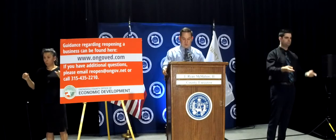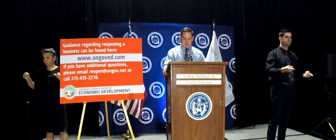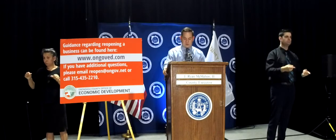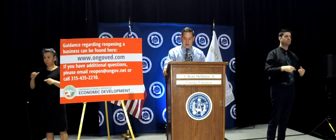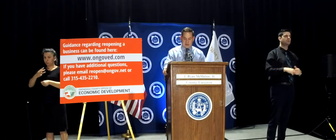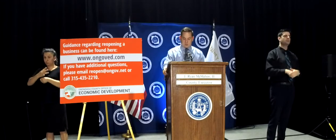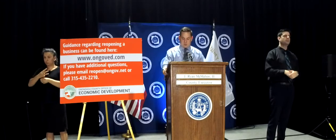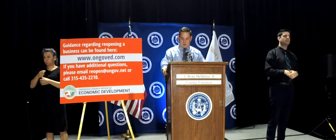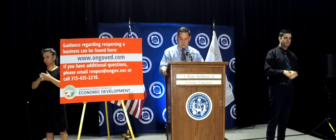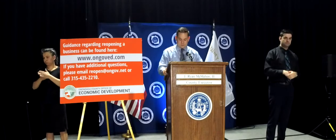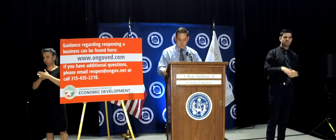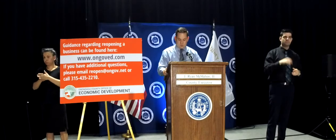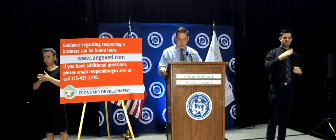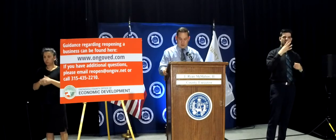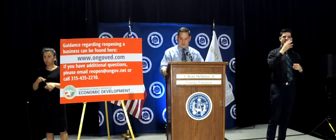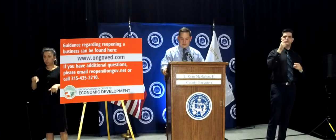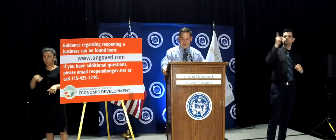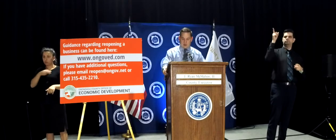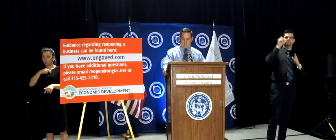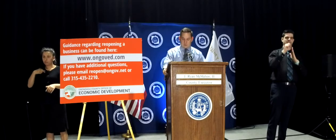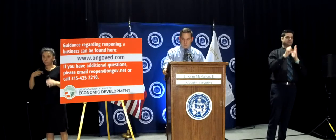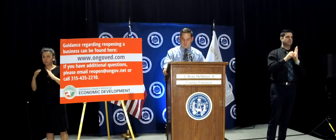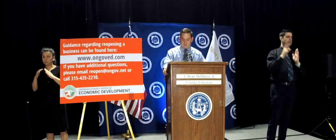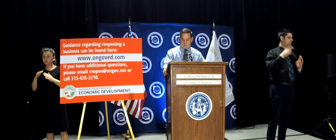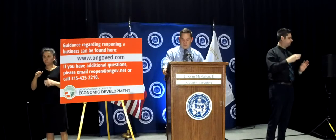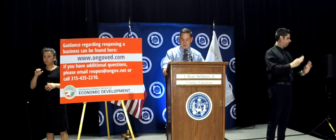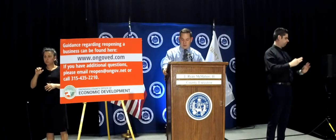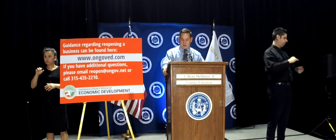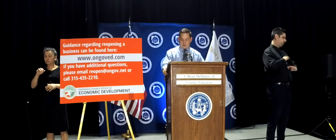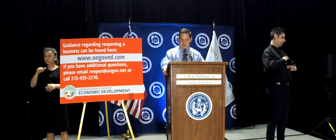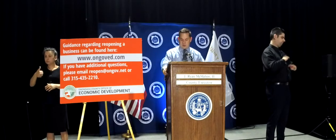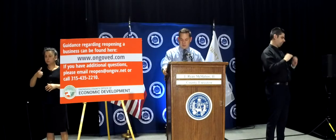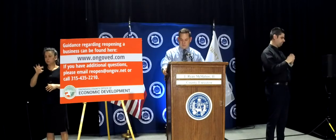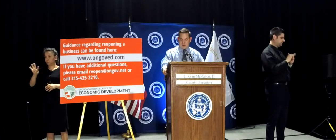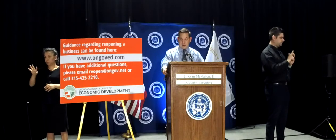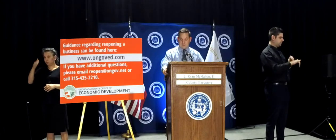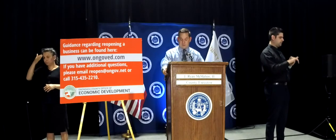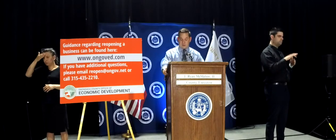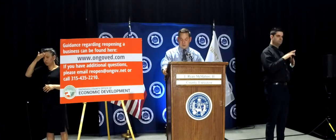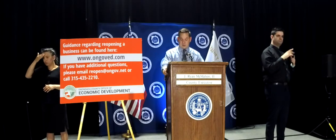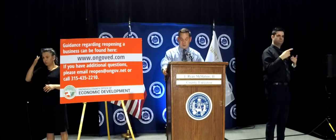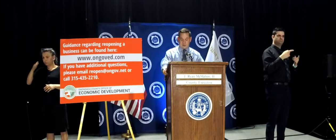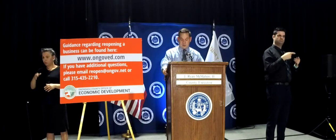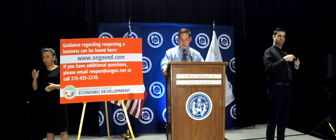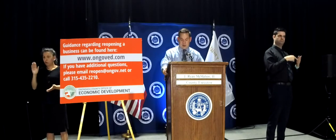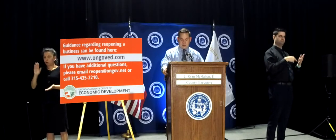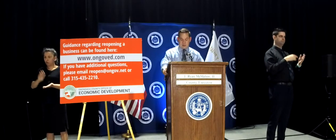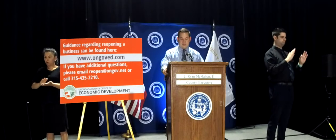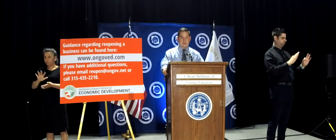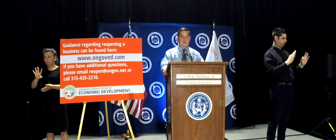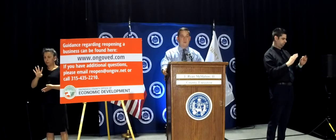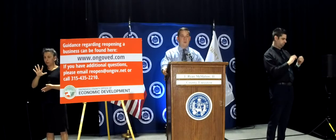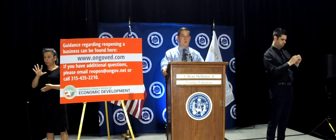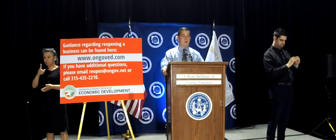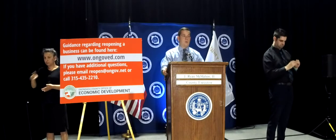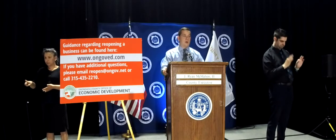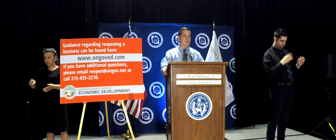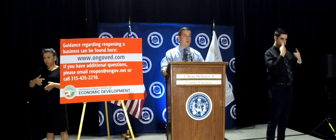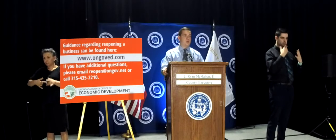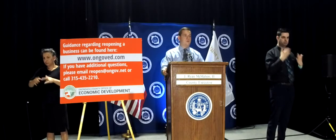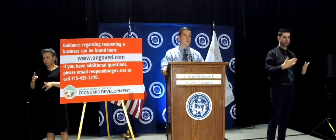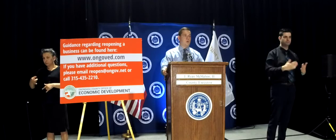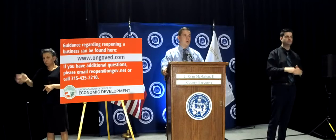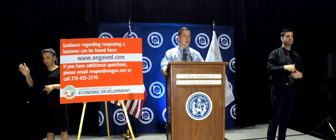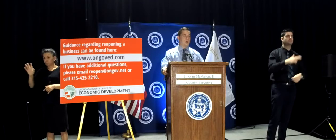64 individuals in the hospital. That's down from yesterday, 5 from yesterday. Out of that 64, we know